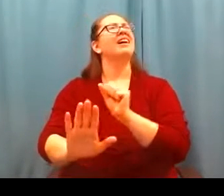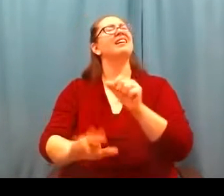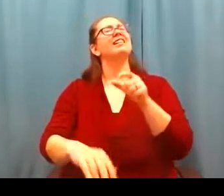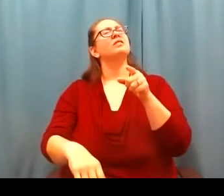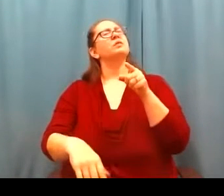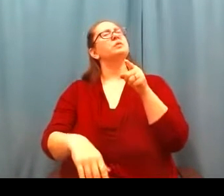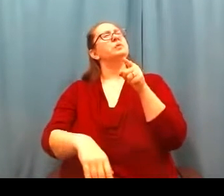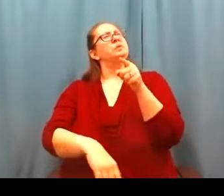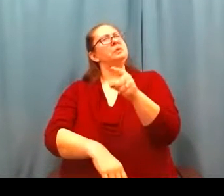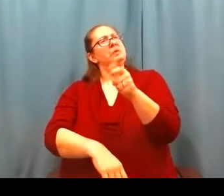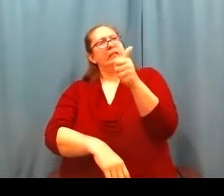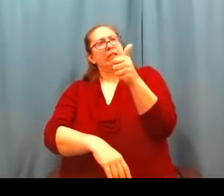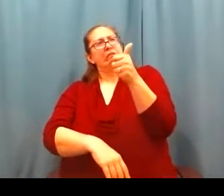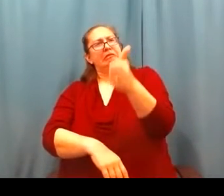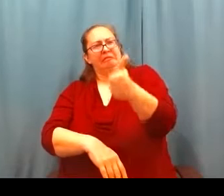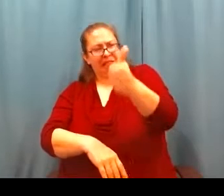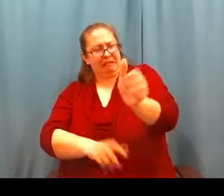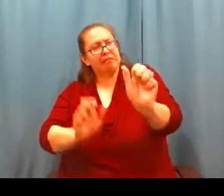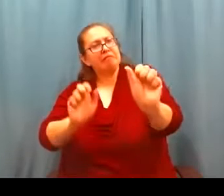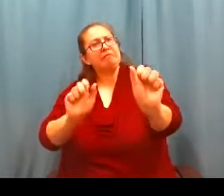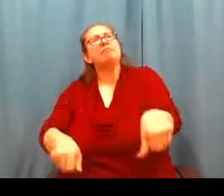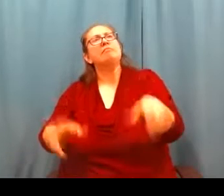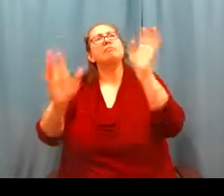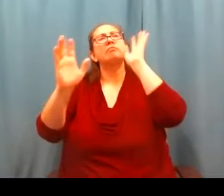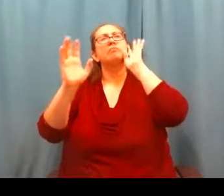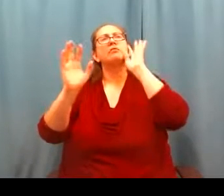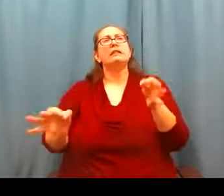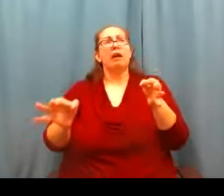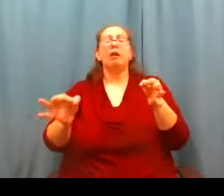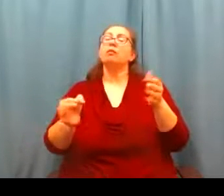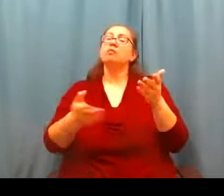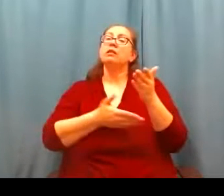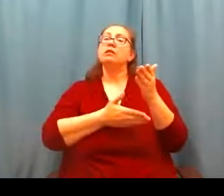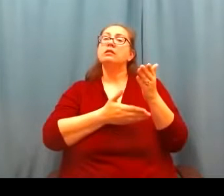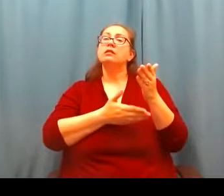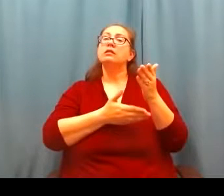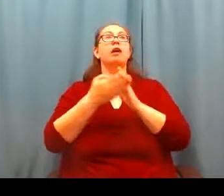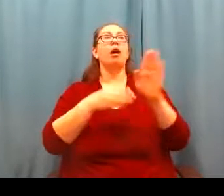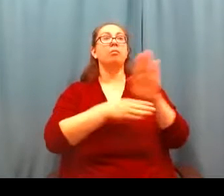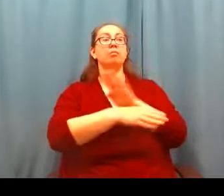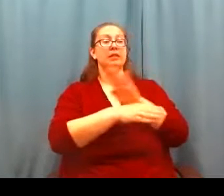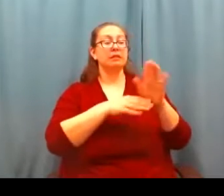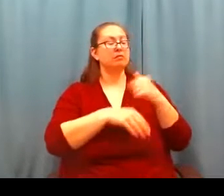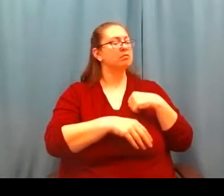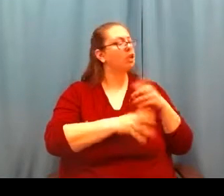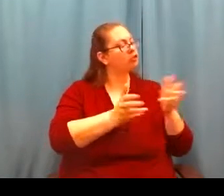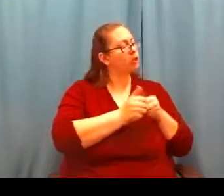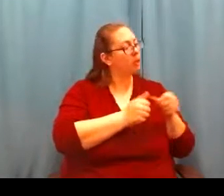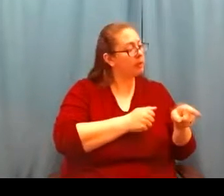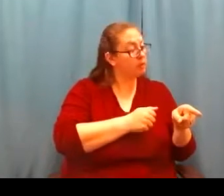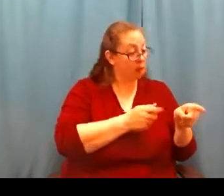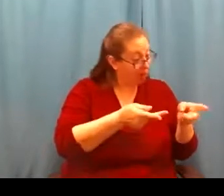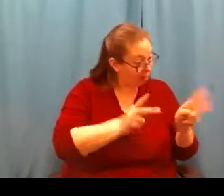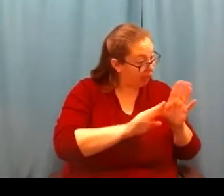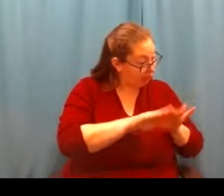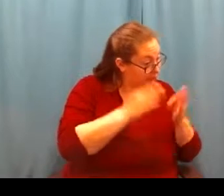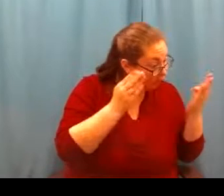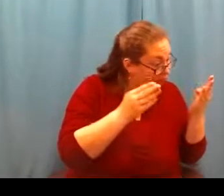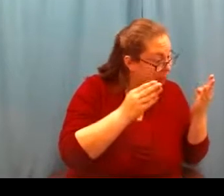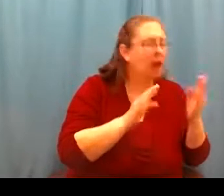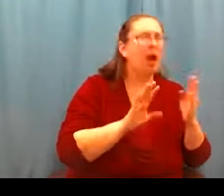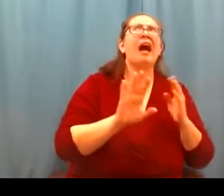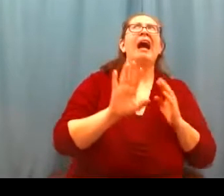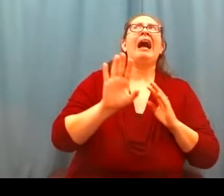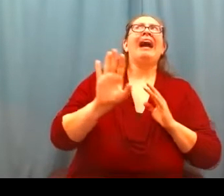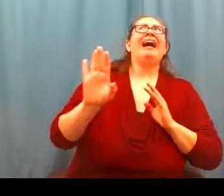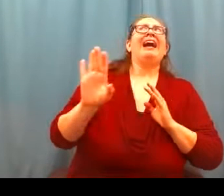to make that decision. I know many businesses that I've spoken with who do not plan to open Monday. They're going to take a bit of a